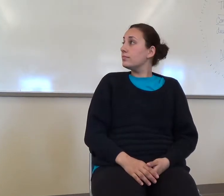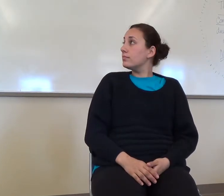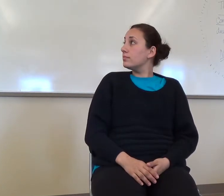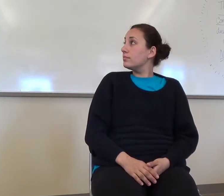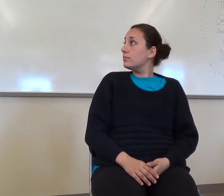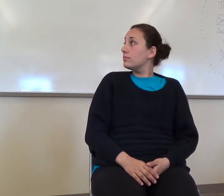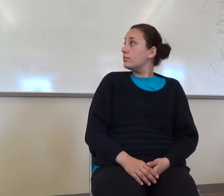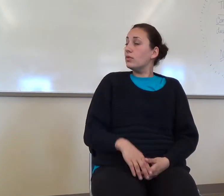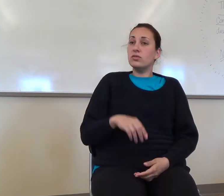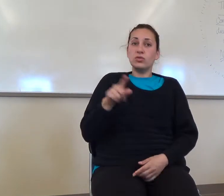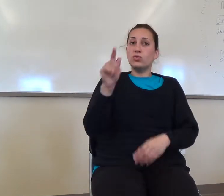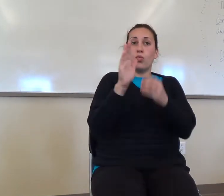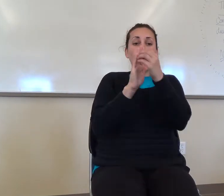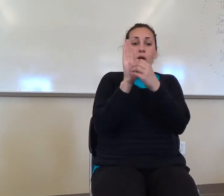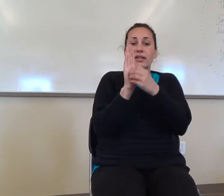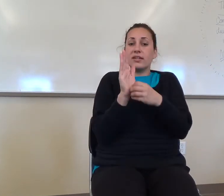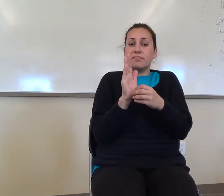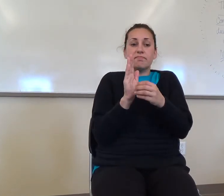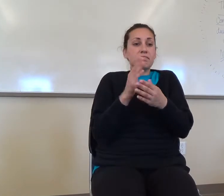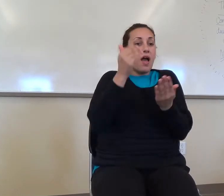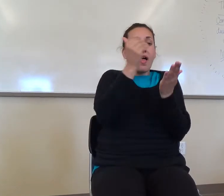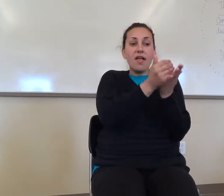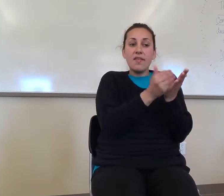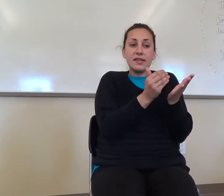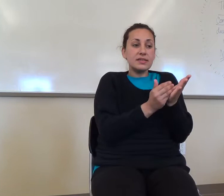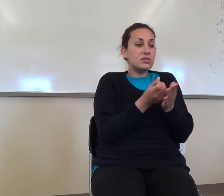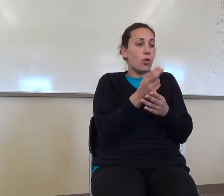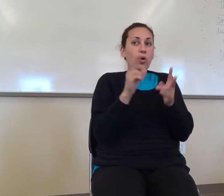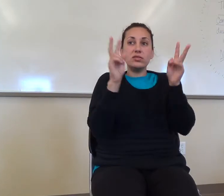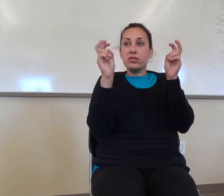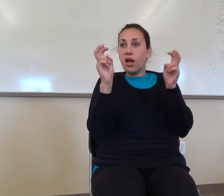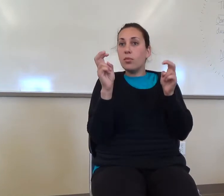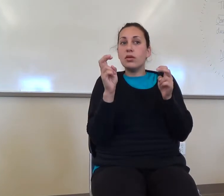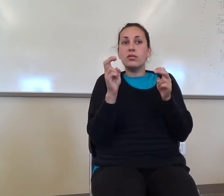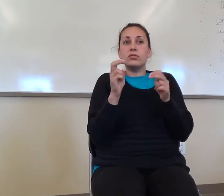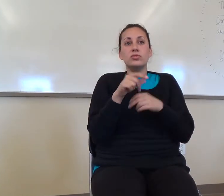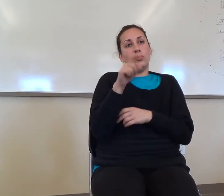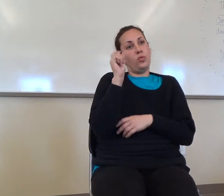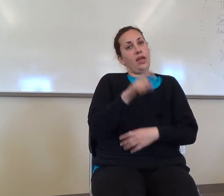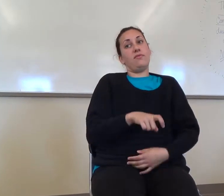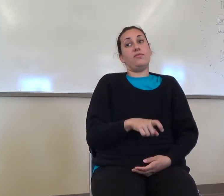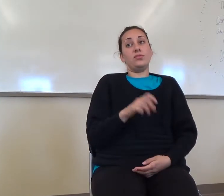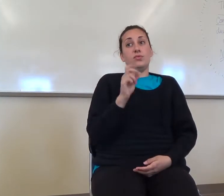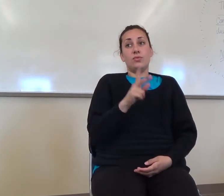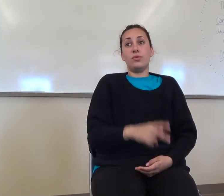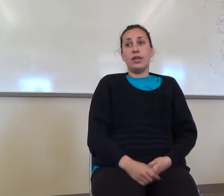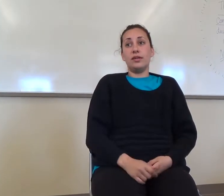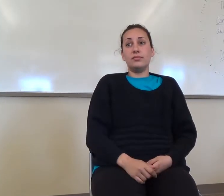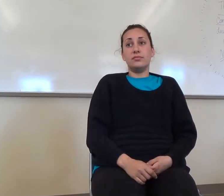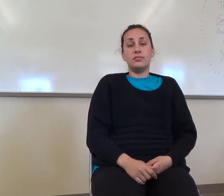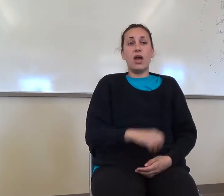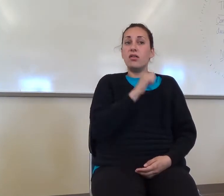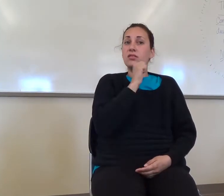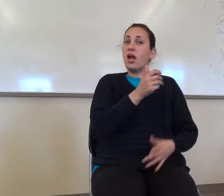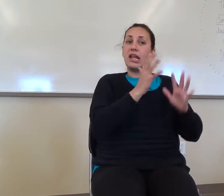1, 2, 3, 4, and just write down topics. You have to be doing this. We're not leaving that behind.